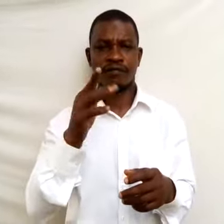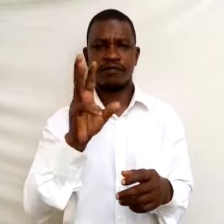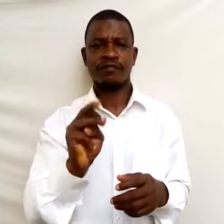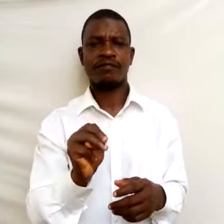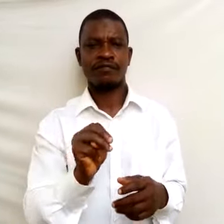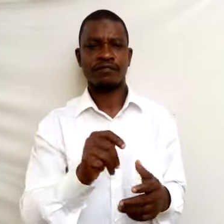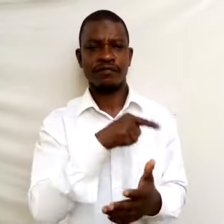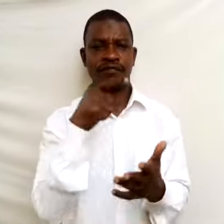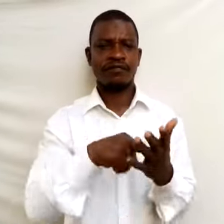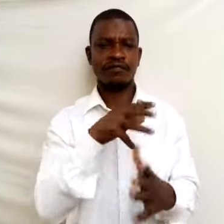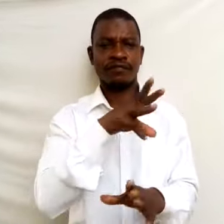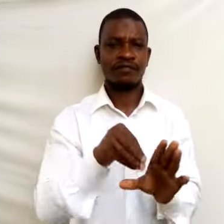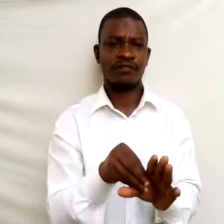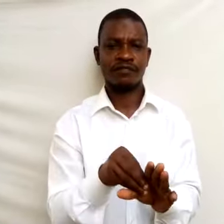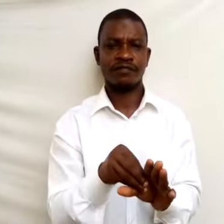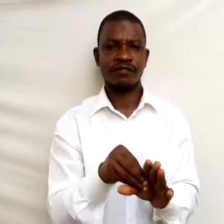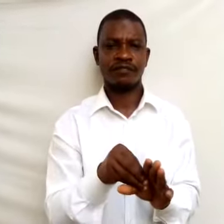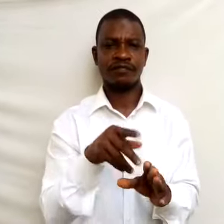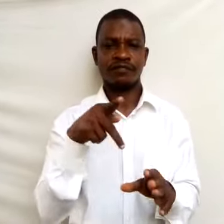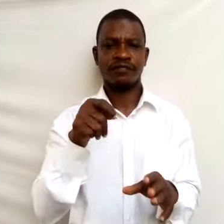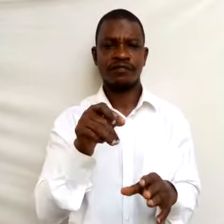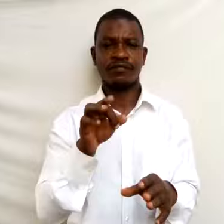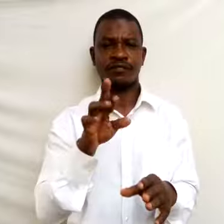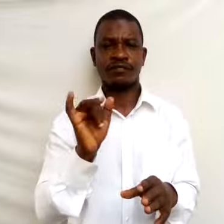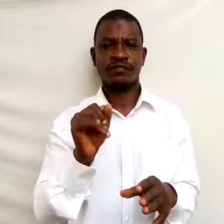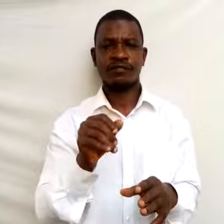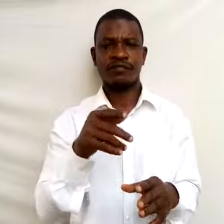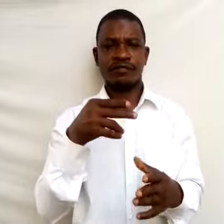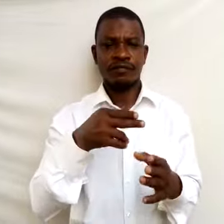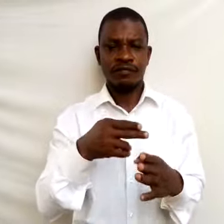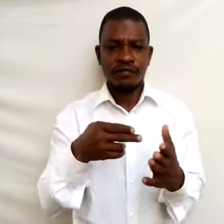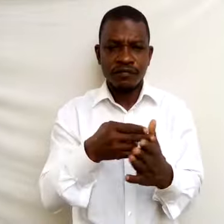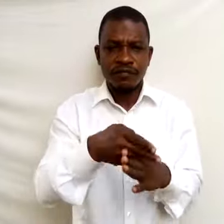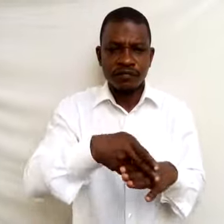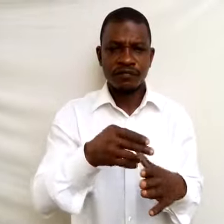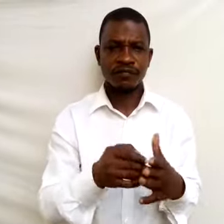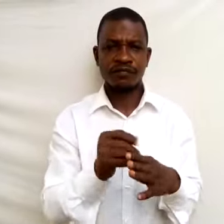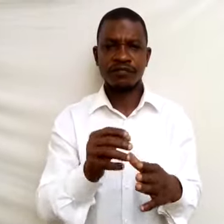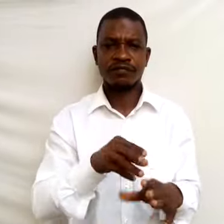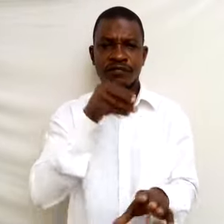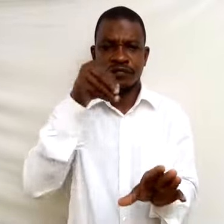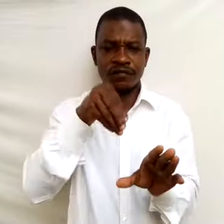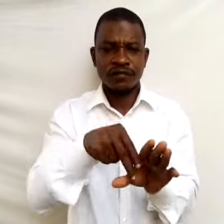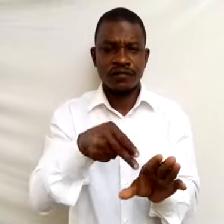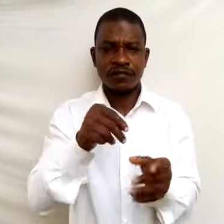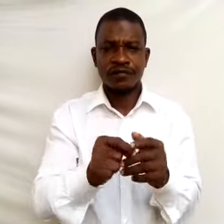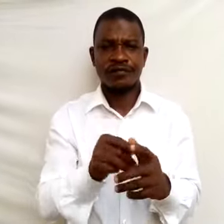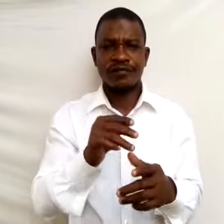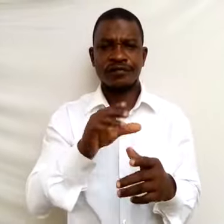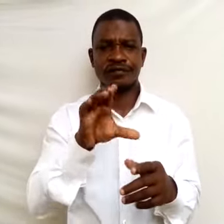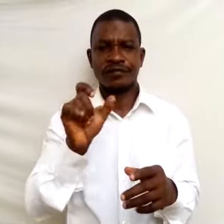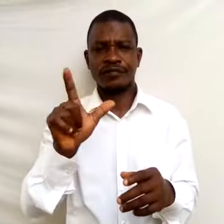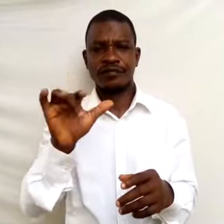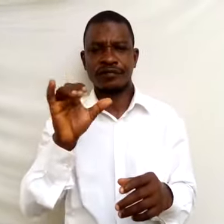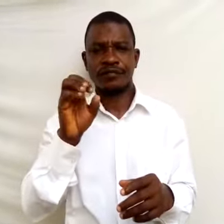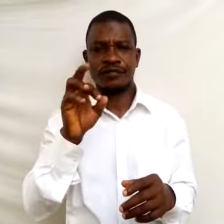This includes pricking, piercing, or incision of clitoris or